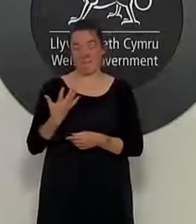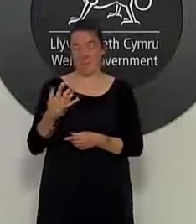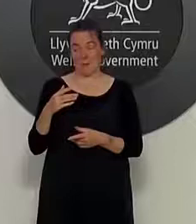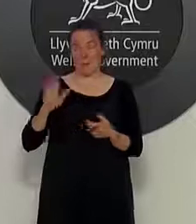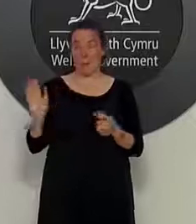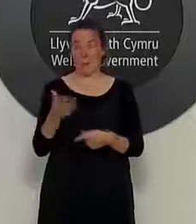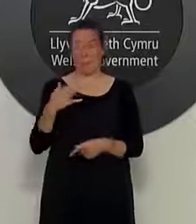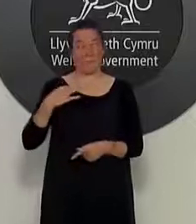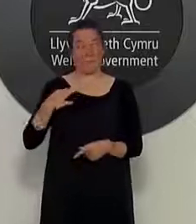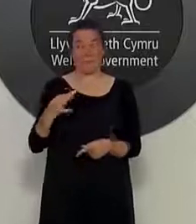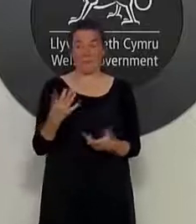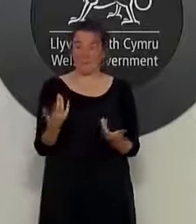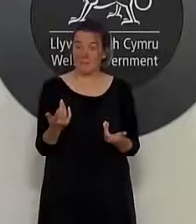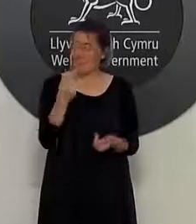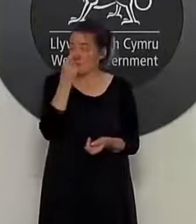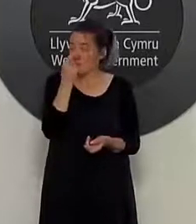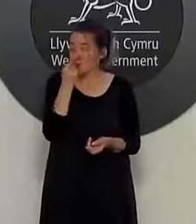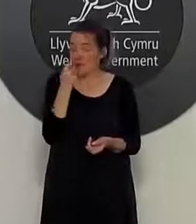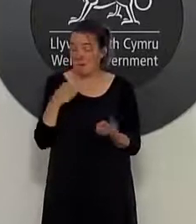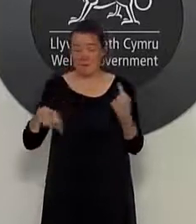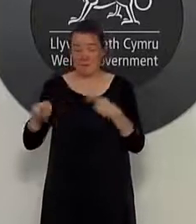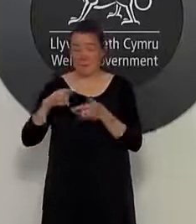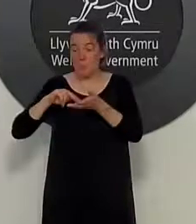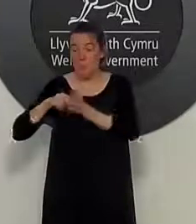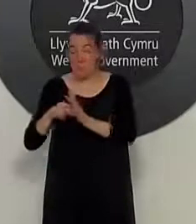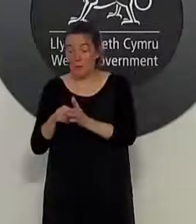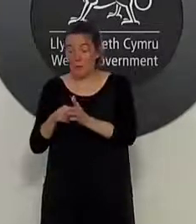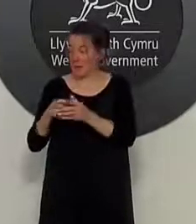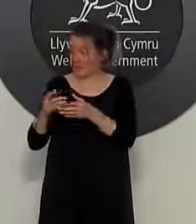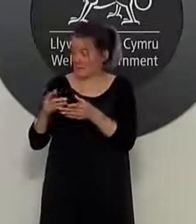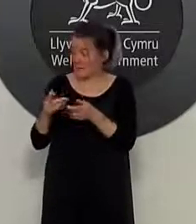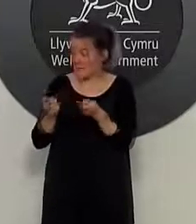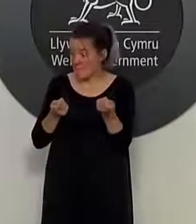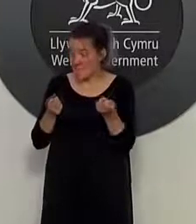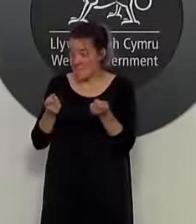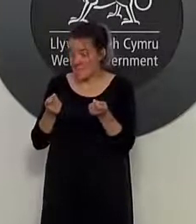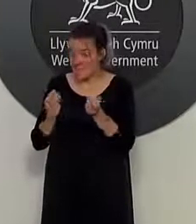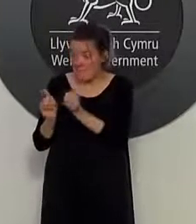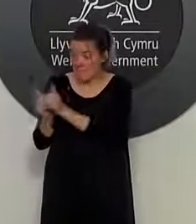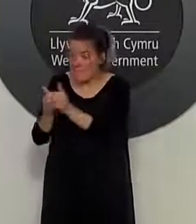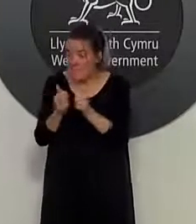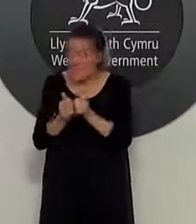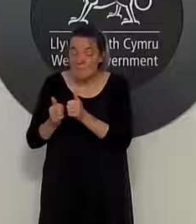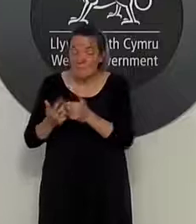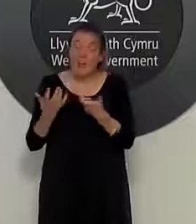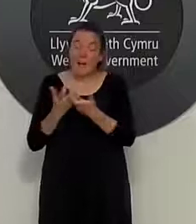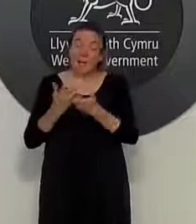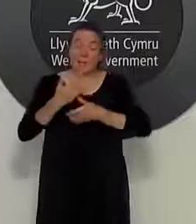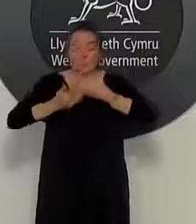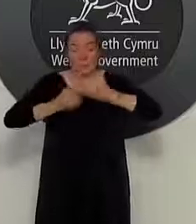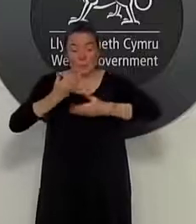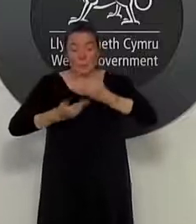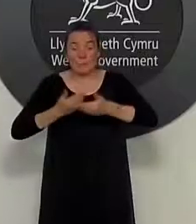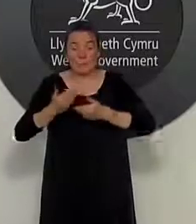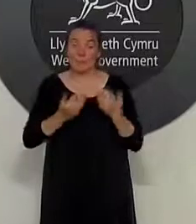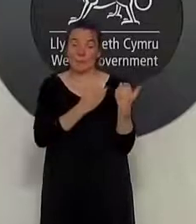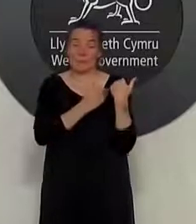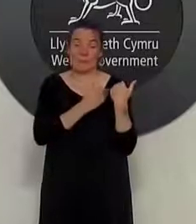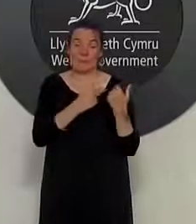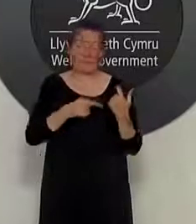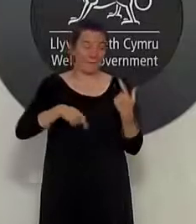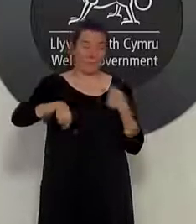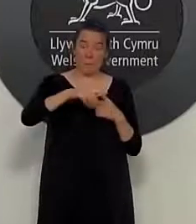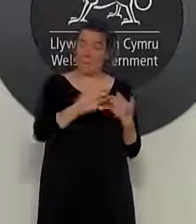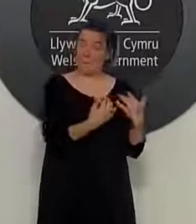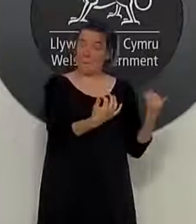in a practical way for people to organise the way they carry out their duties and for members of the public to know who they